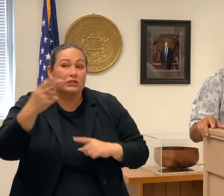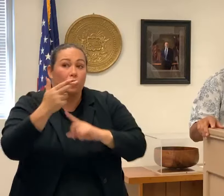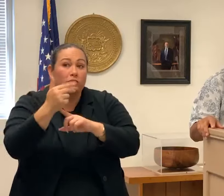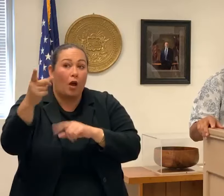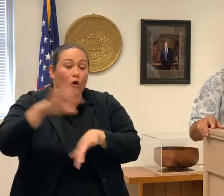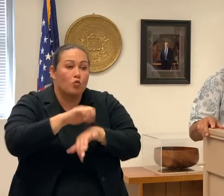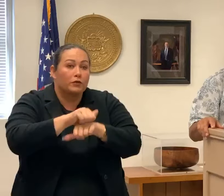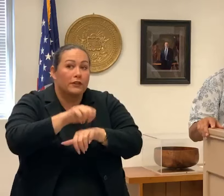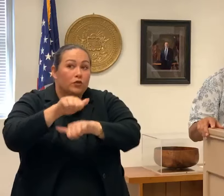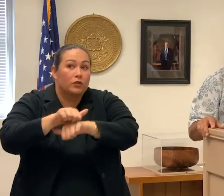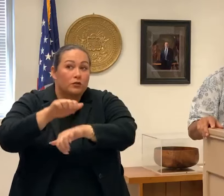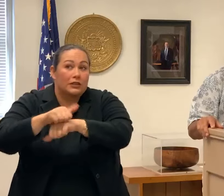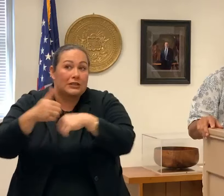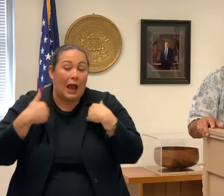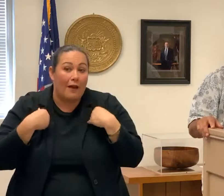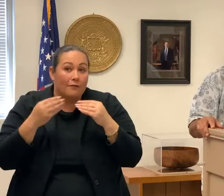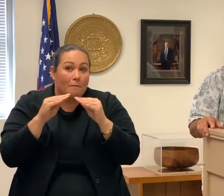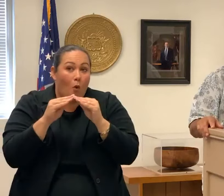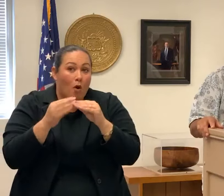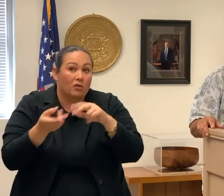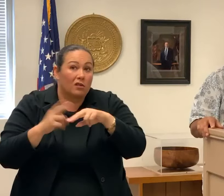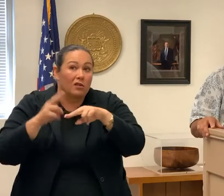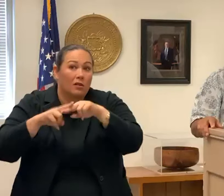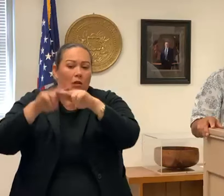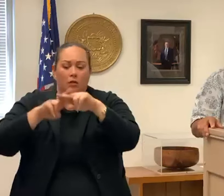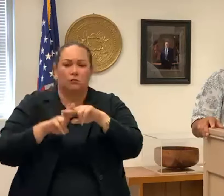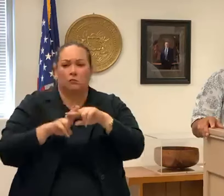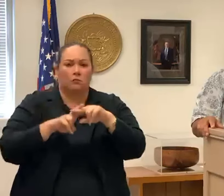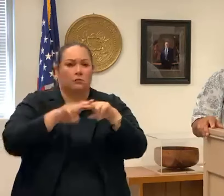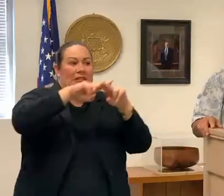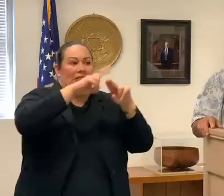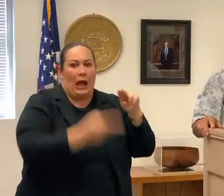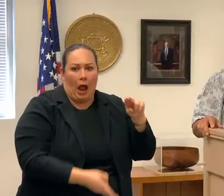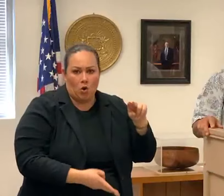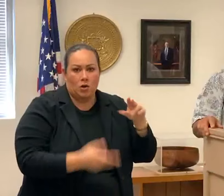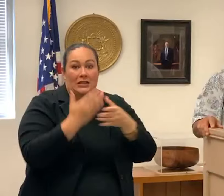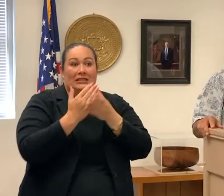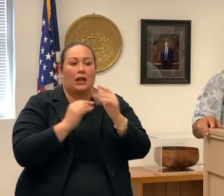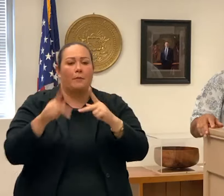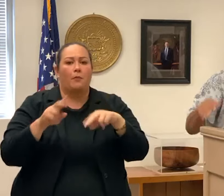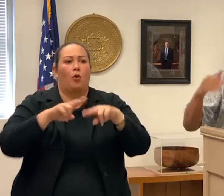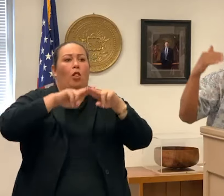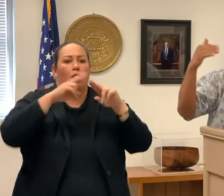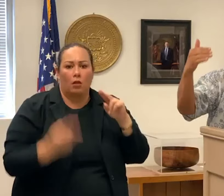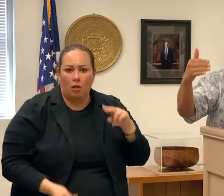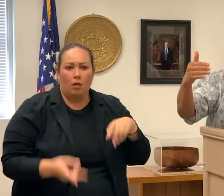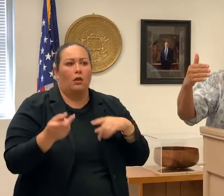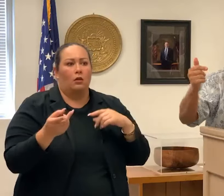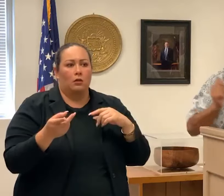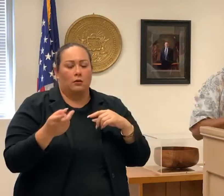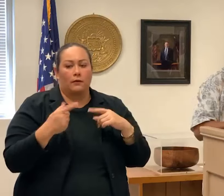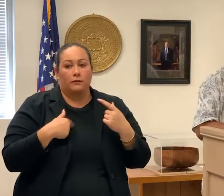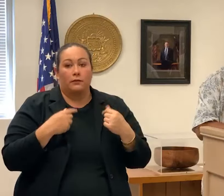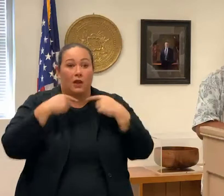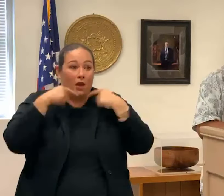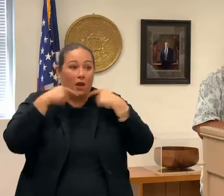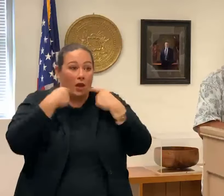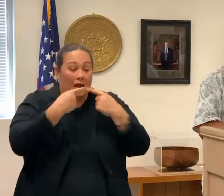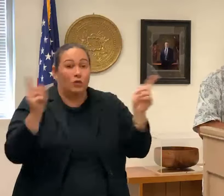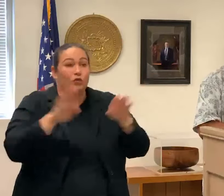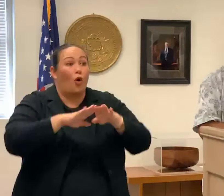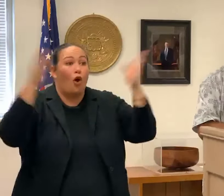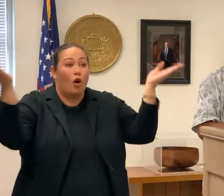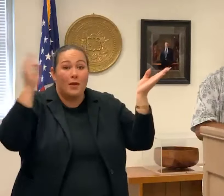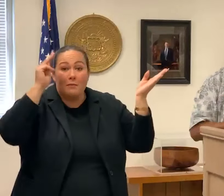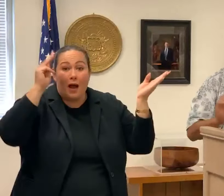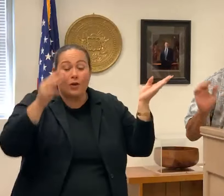what their reservations patterns were, and it was down. In fact, some of the hotels lost reservations after the governor's announcement. So we